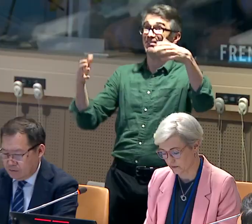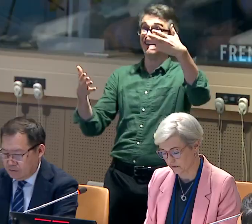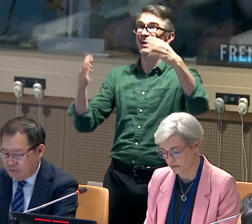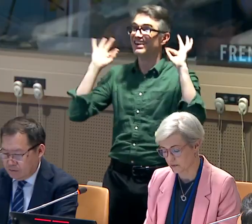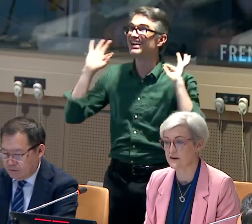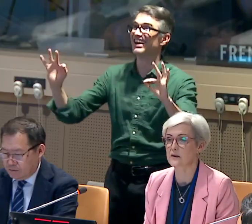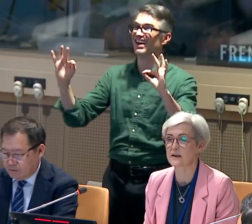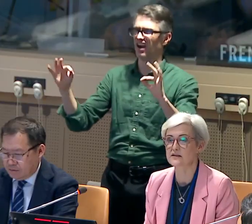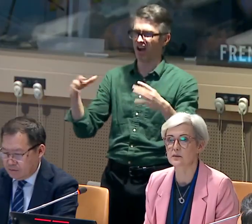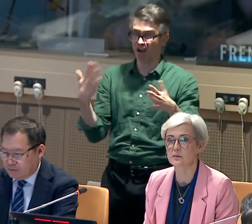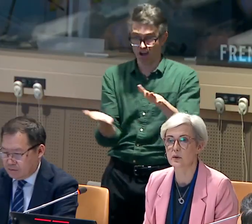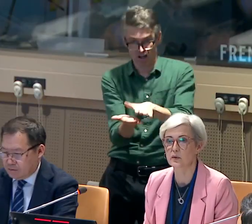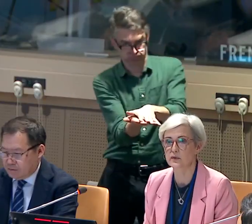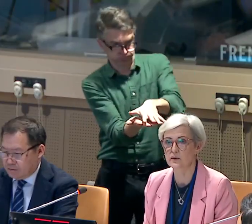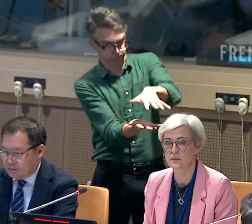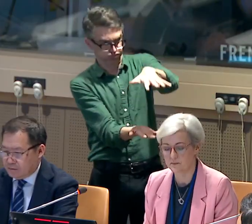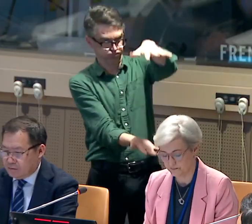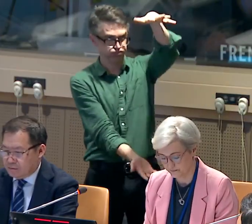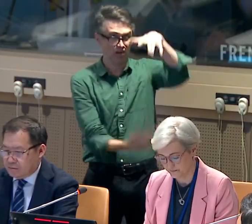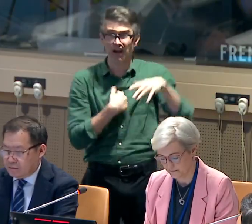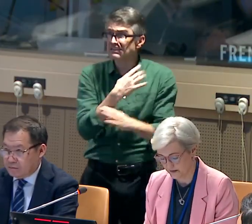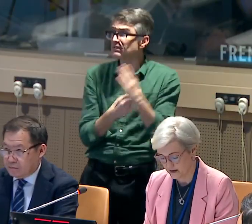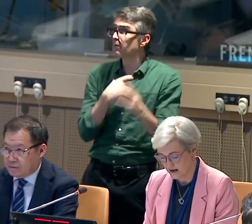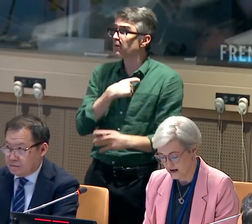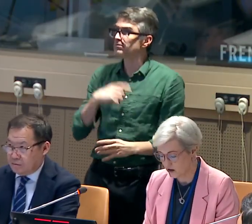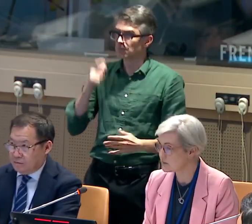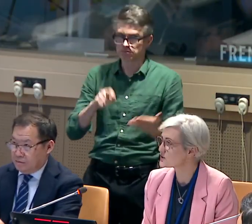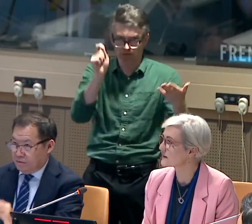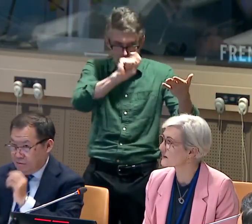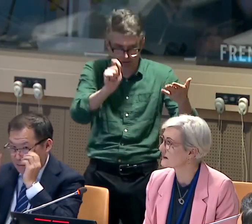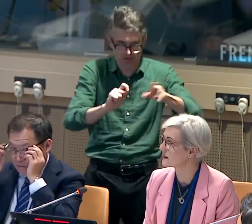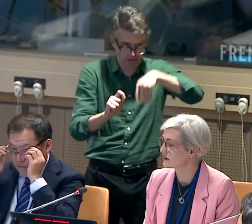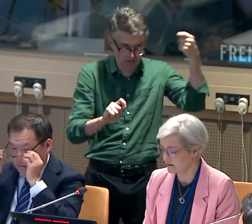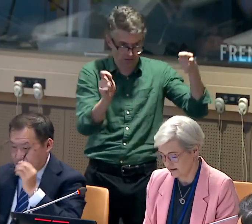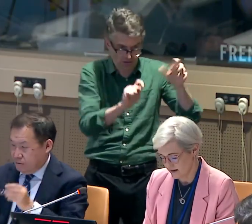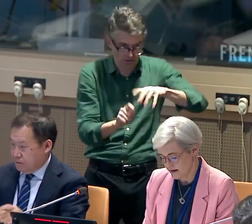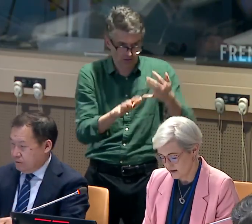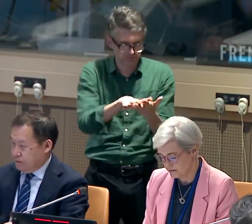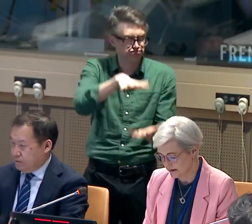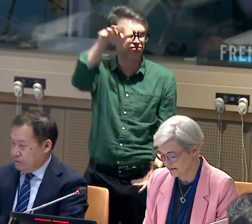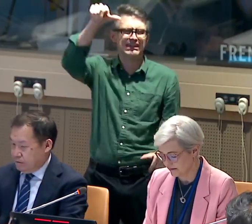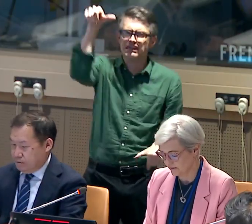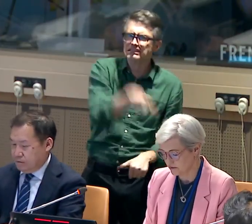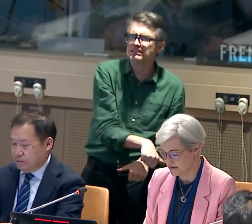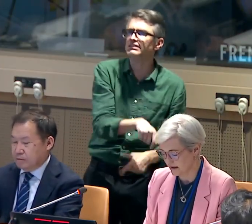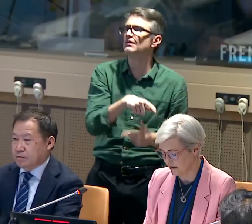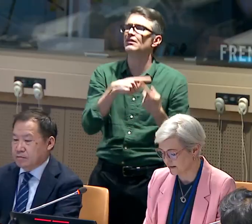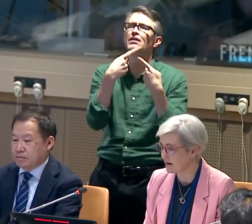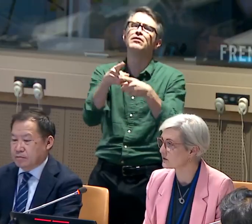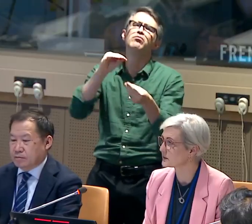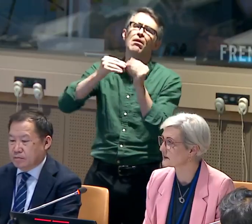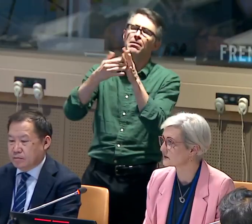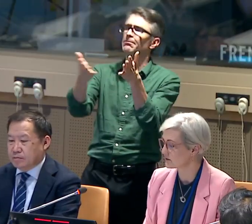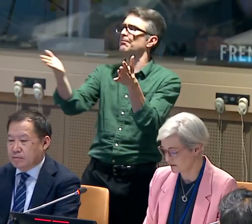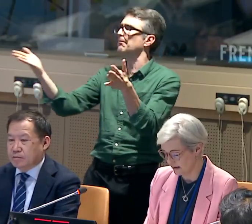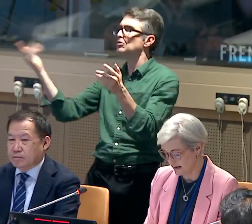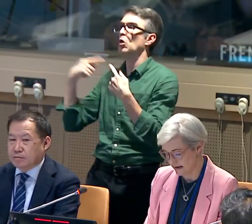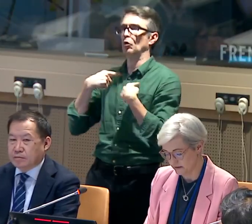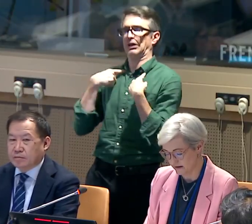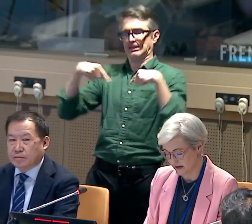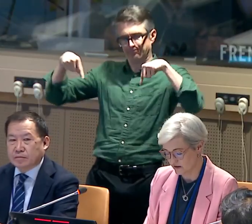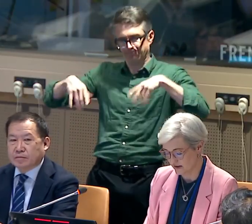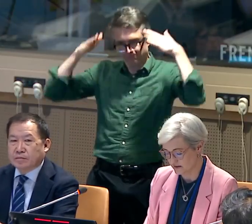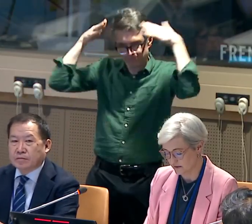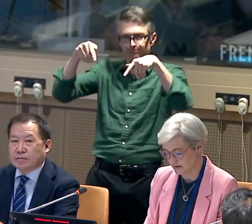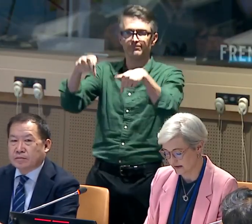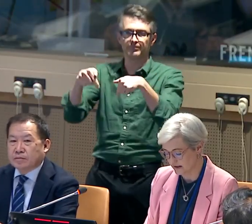always used where they matter most. Our mission is clear: build systems that are accessible,